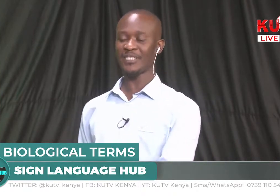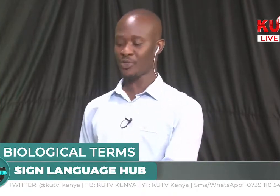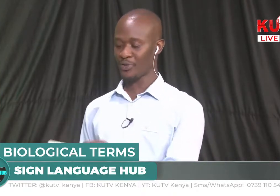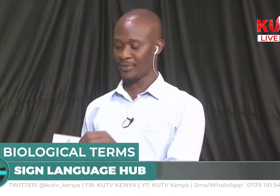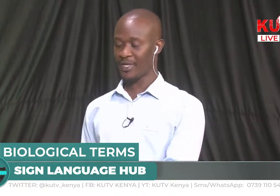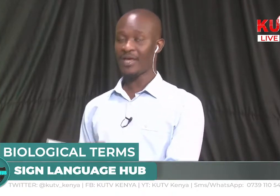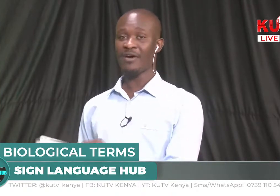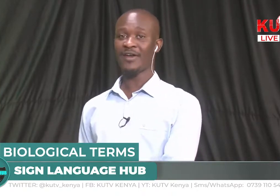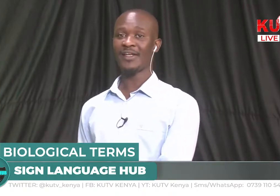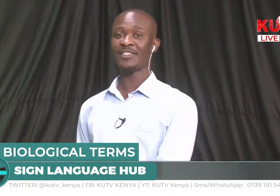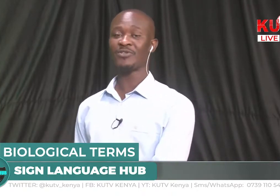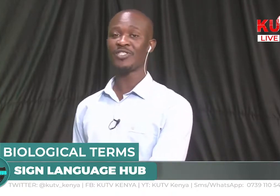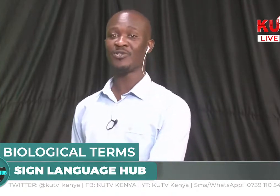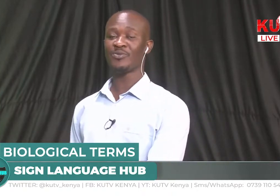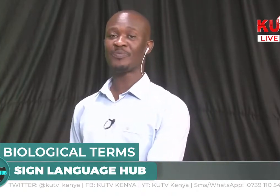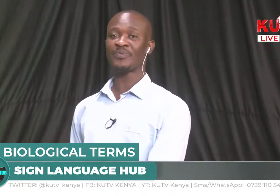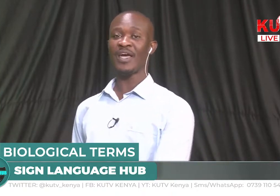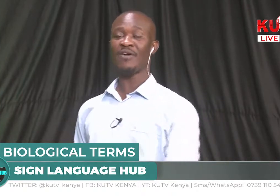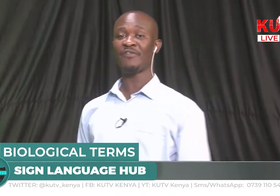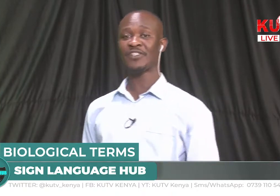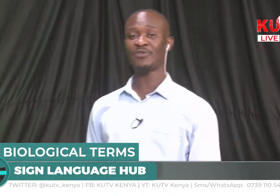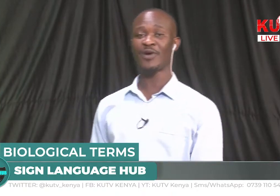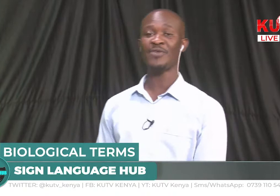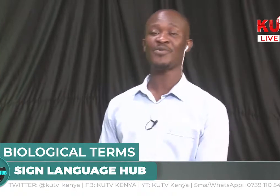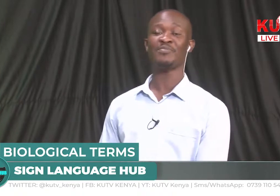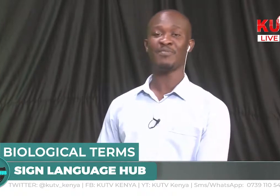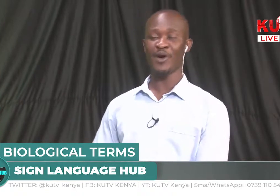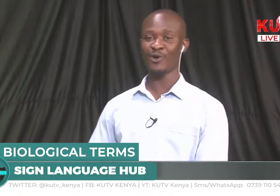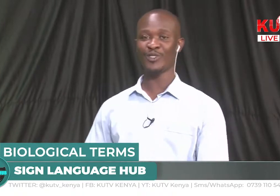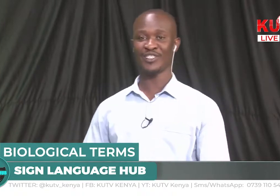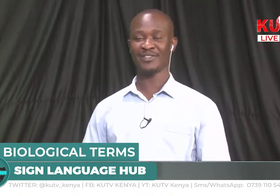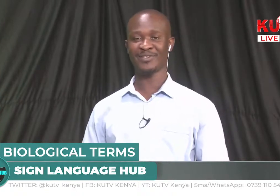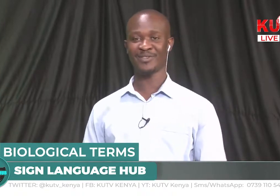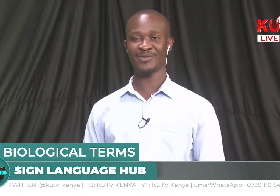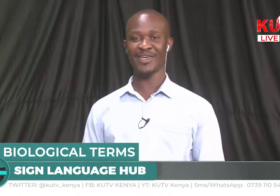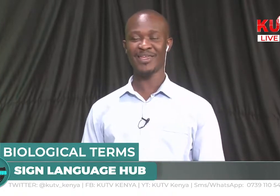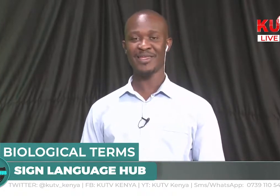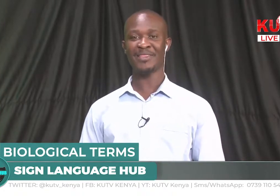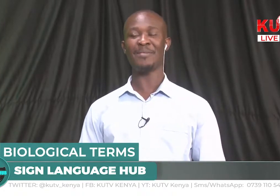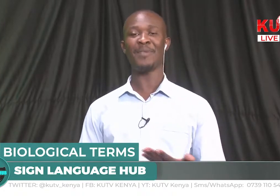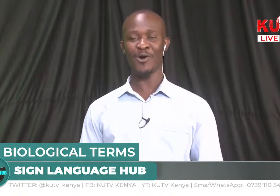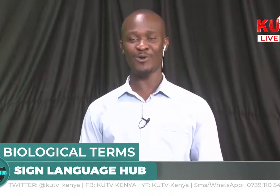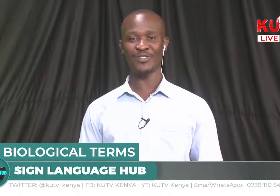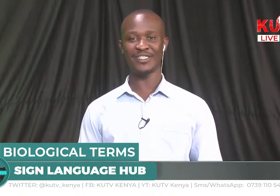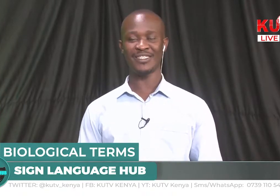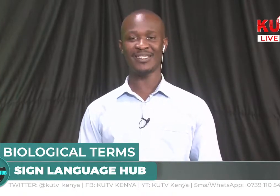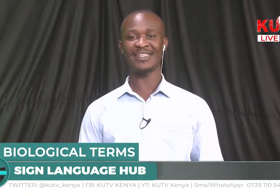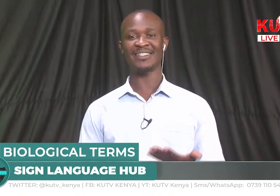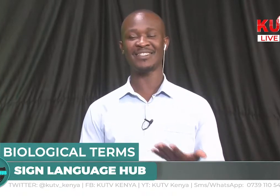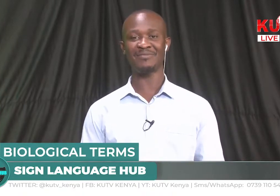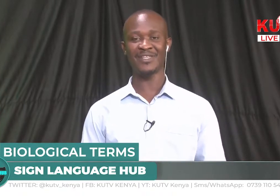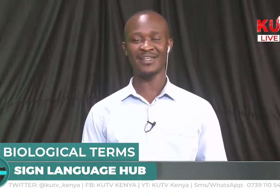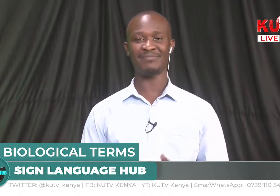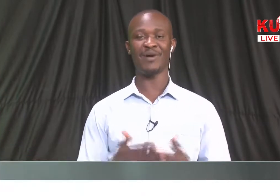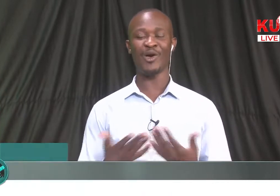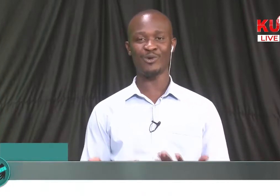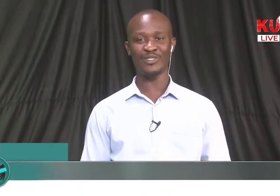good. All right, let's continue. Our first word will be biology, okay? The biology as a subject, biology